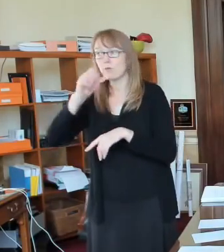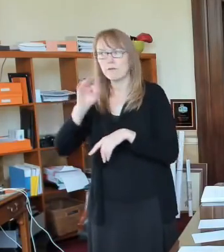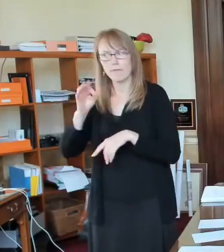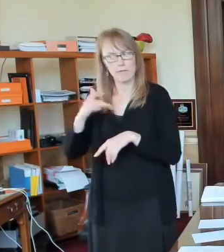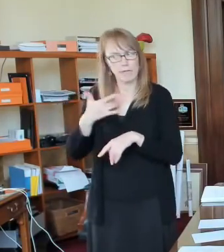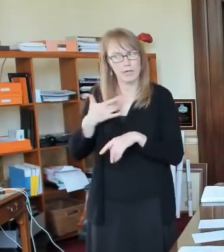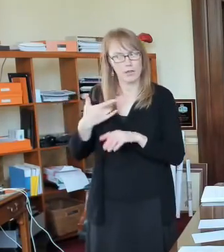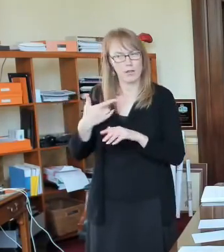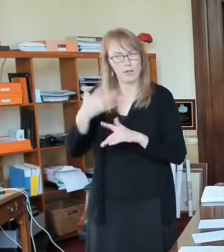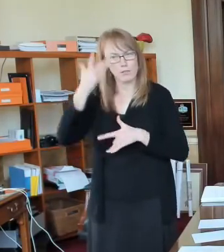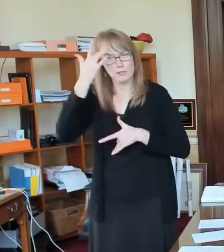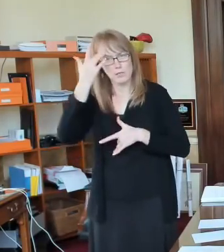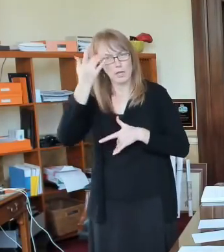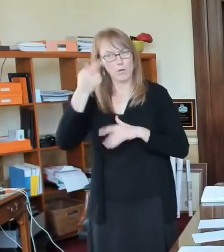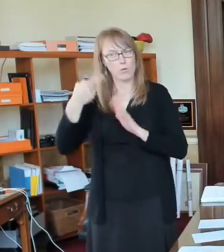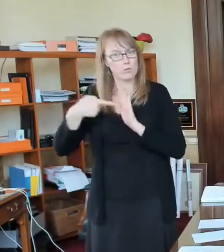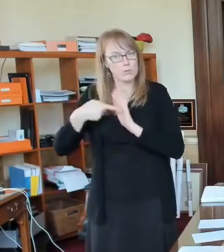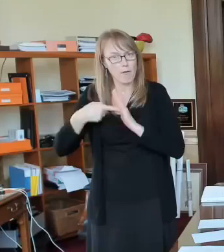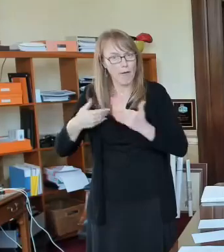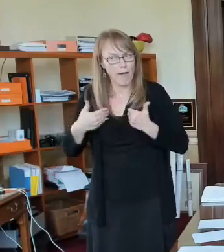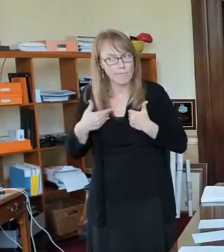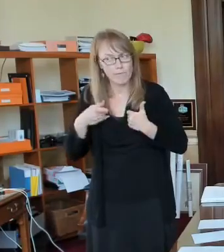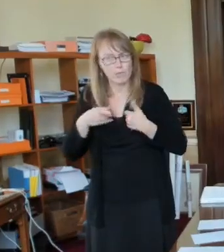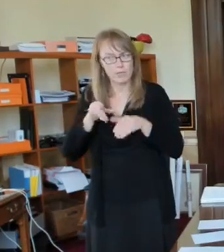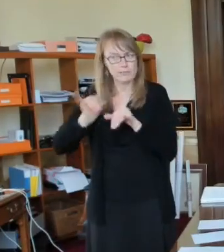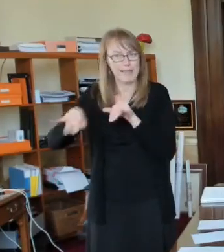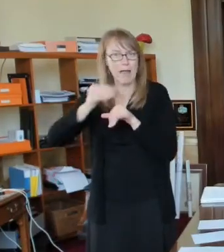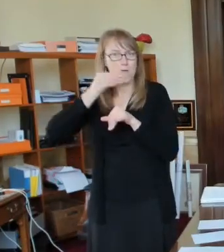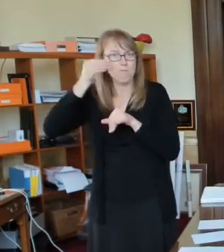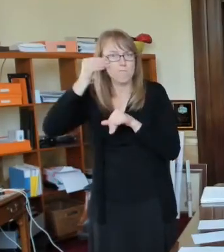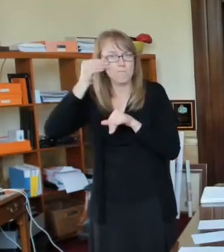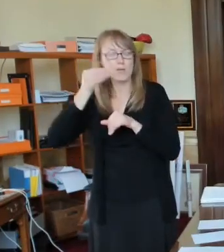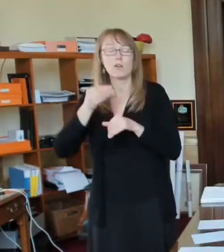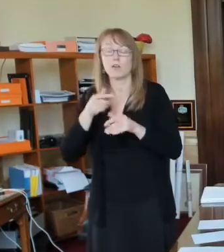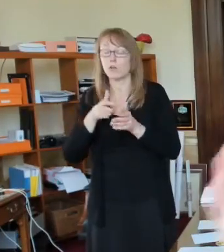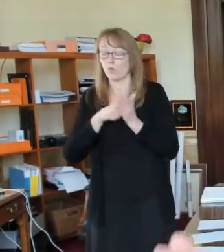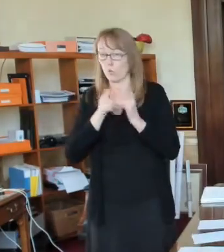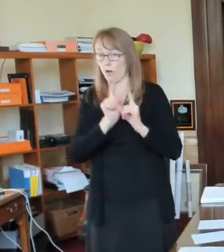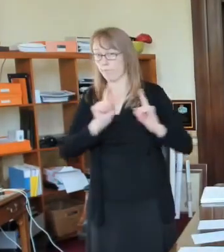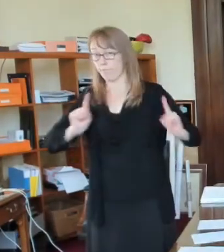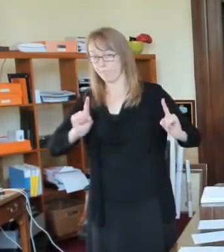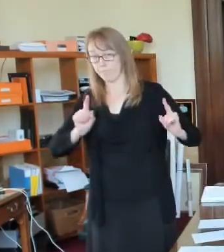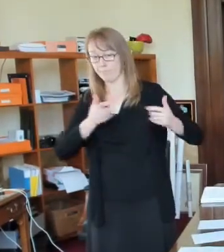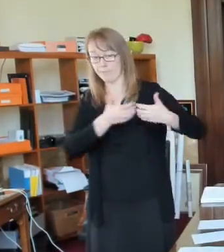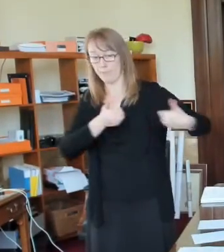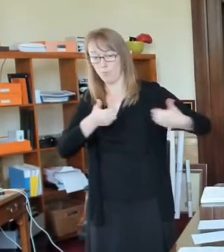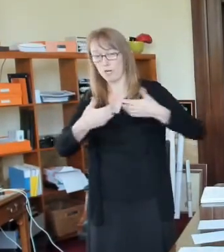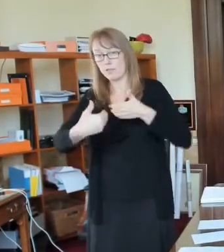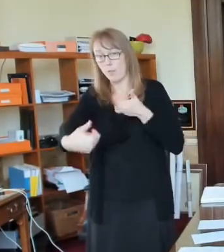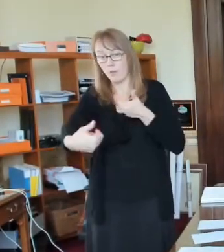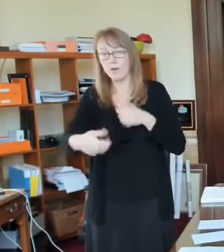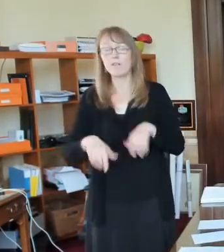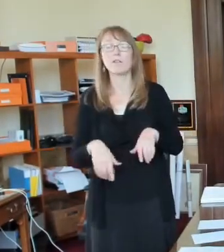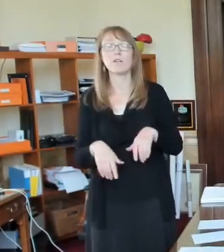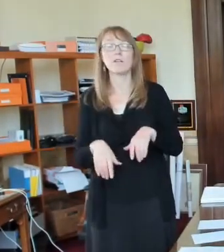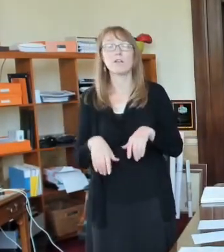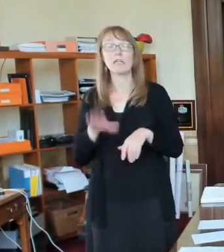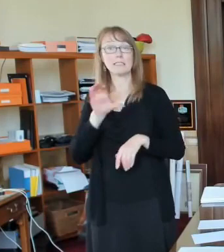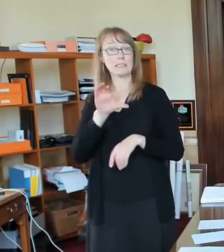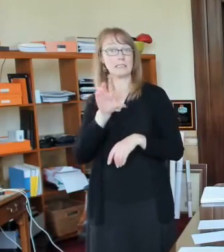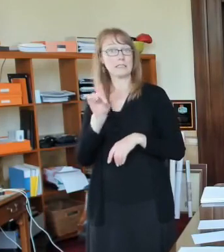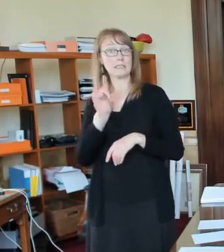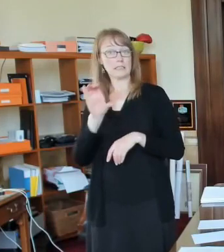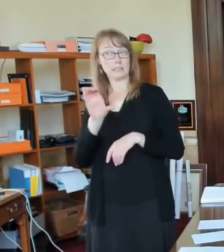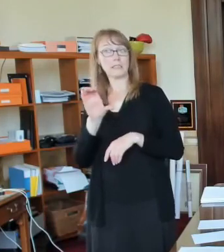be social distancing requirements, obviously cleaning and disinfection recommendations from the